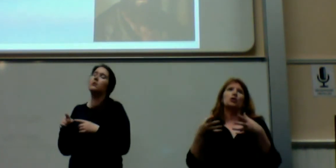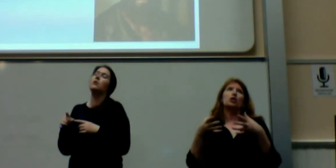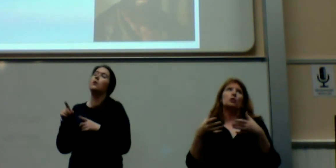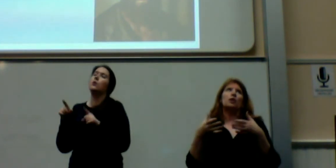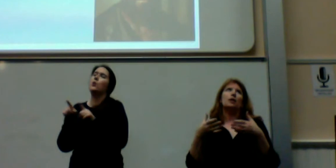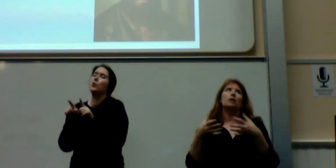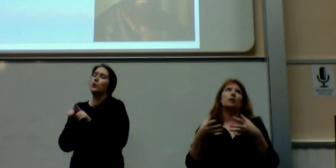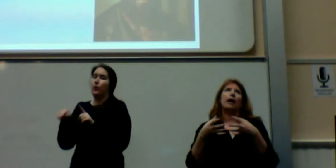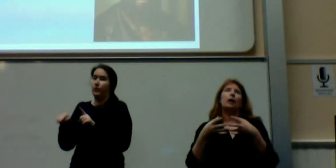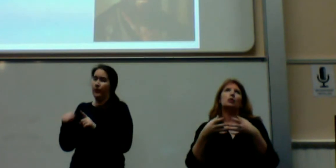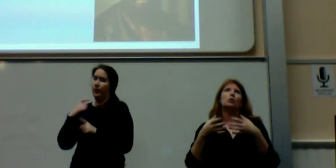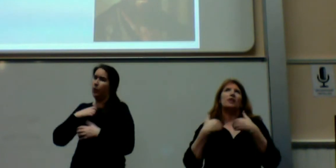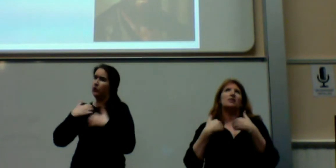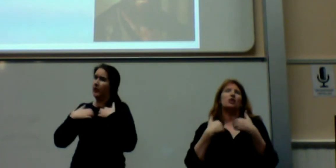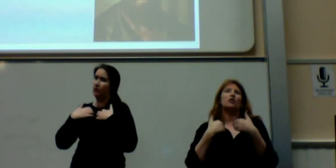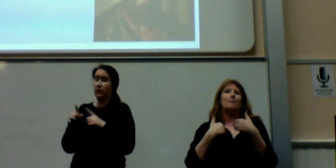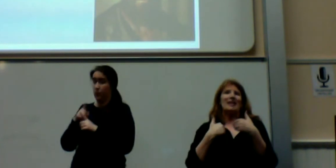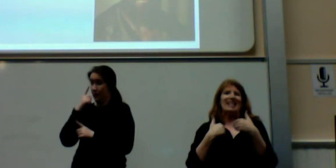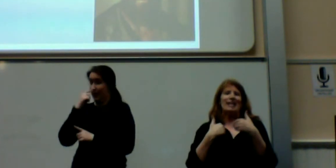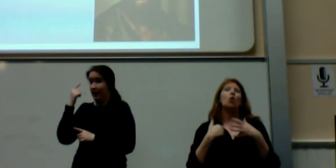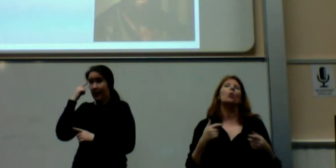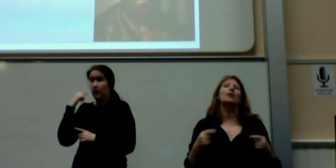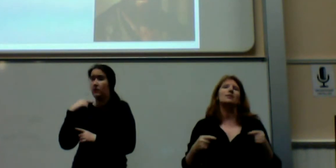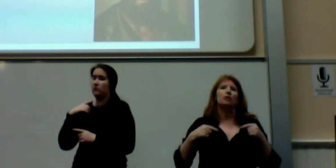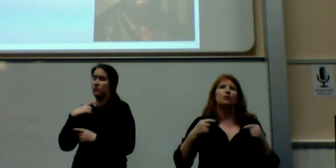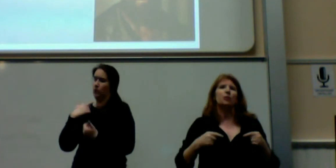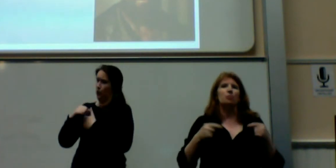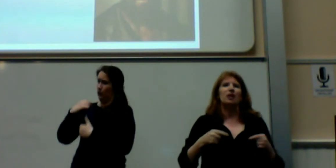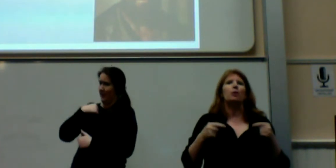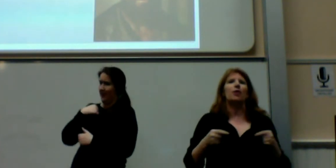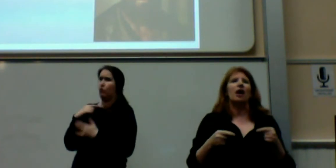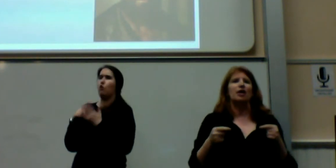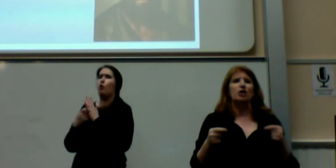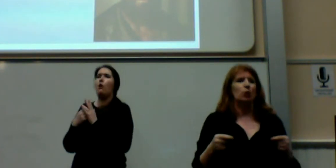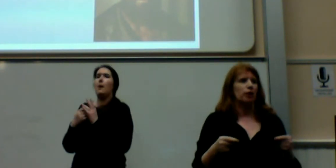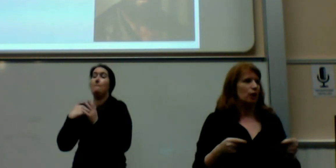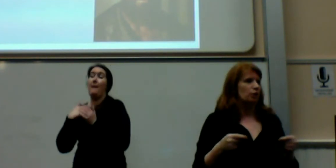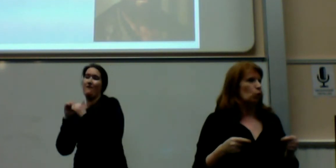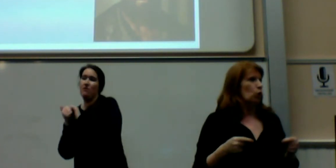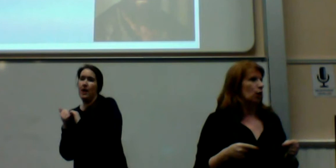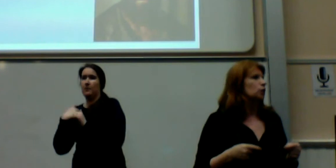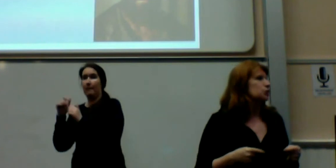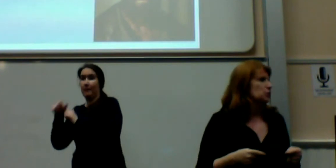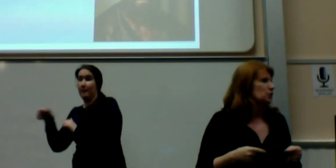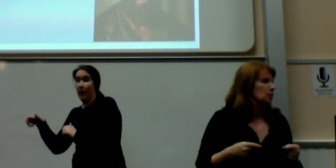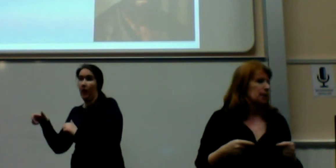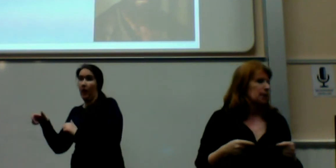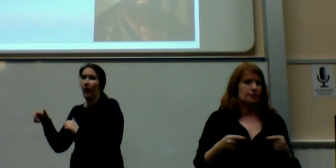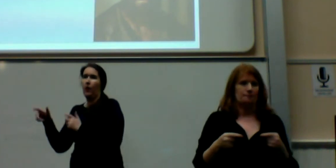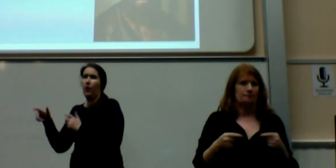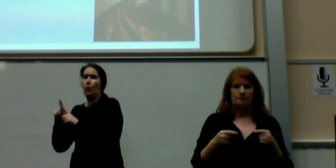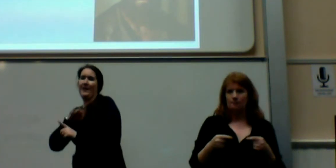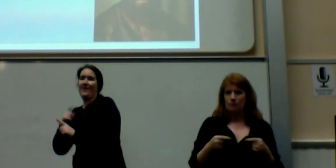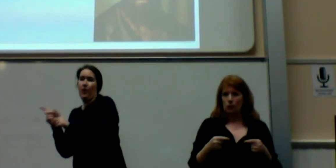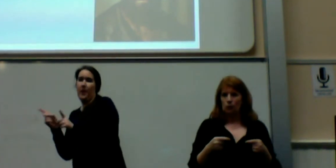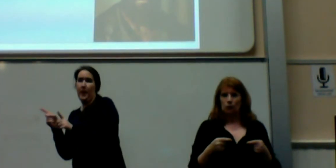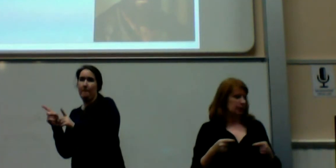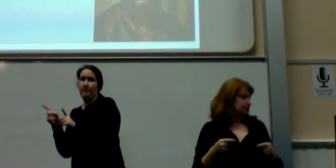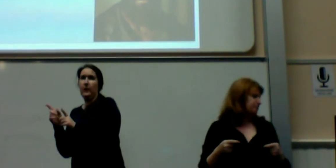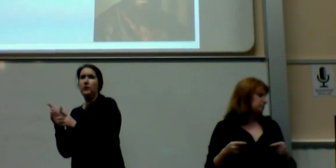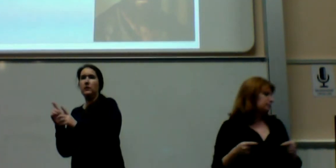So certainly you can think about what's in it for me or what's in it for the people that I know and love or are closest to me.